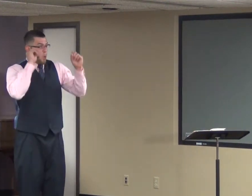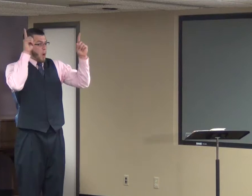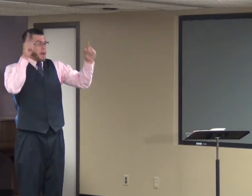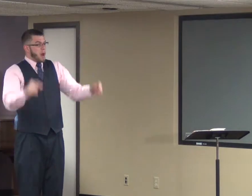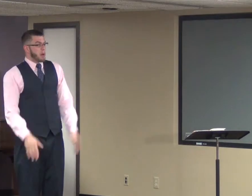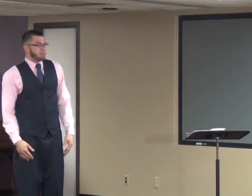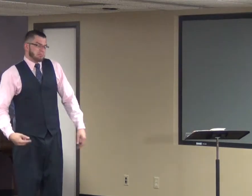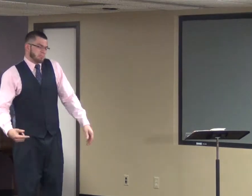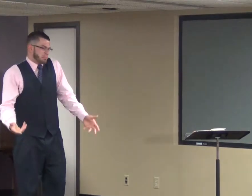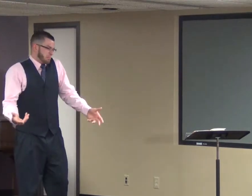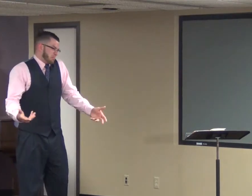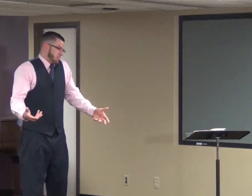Wake up.